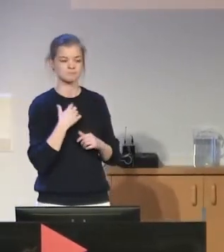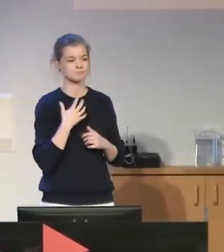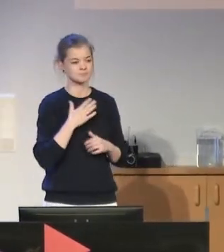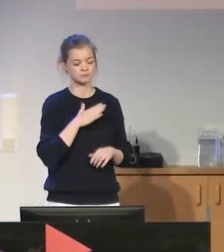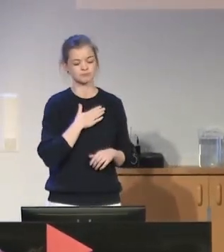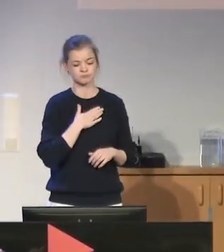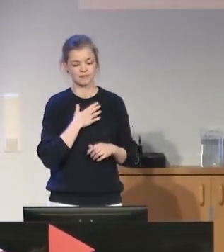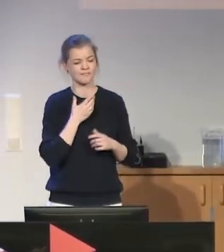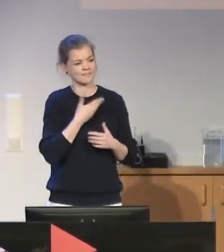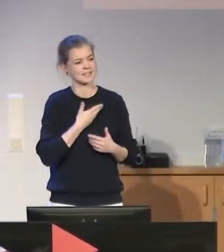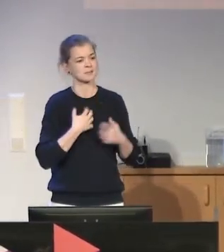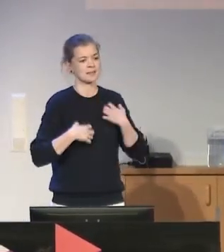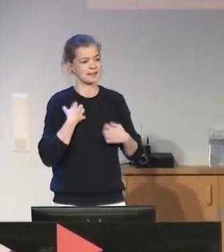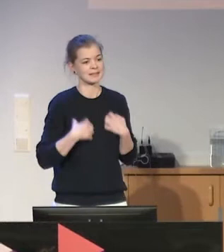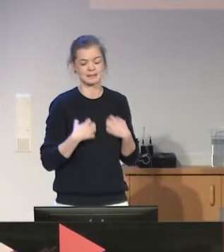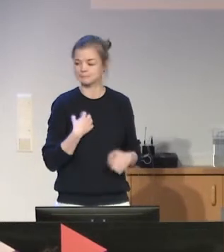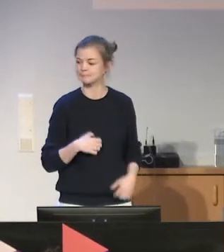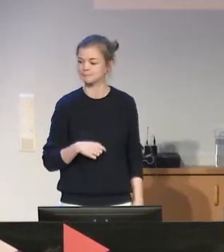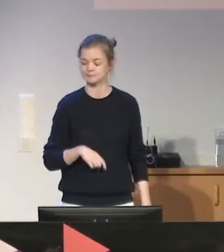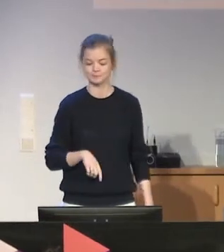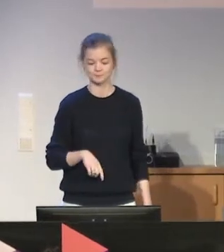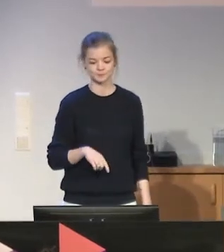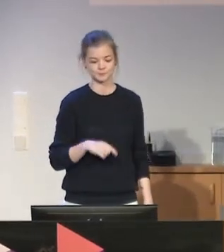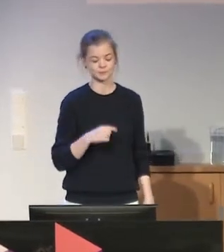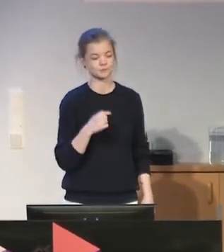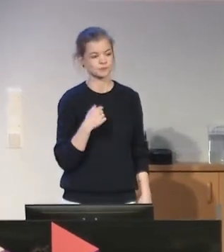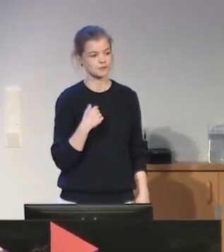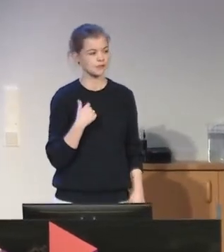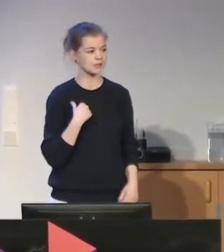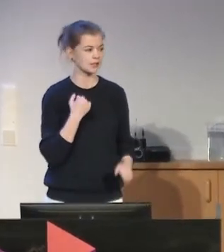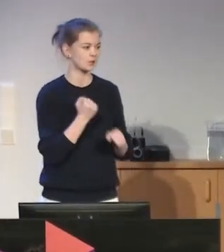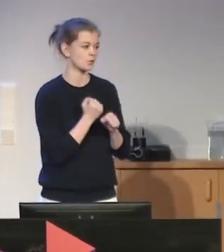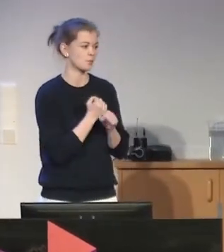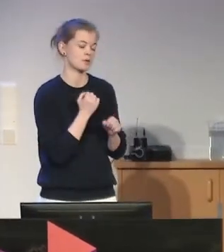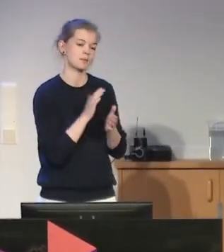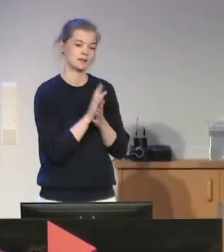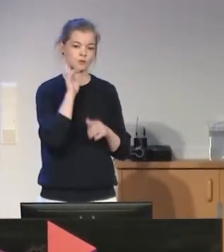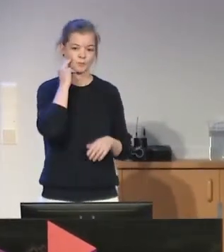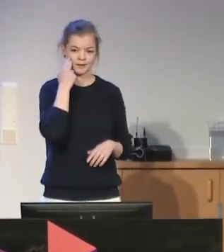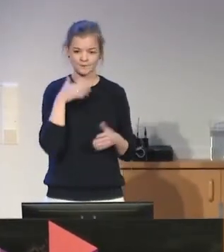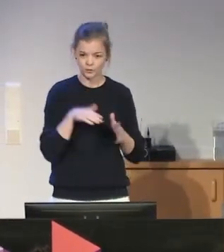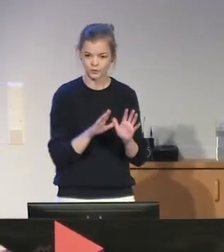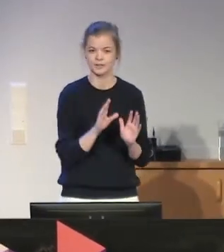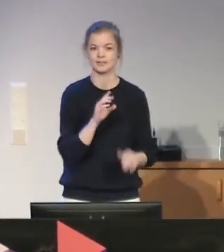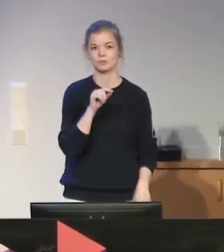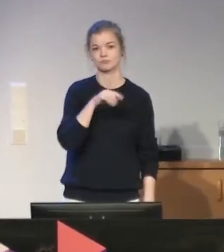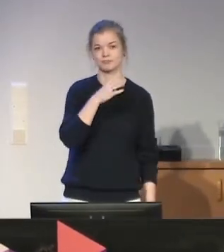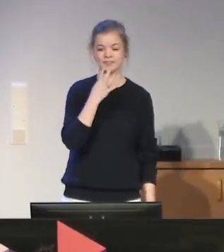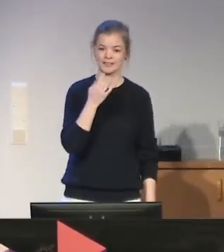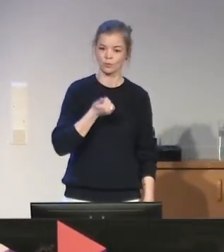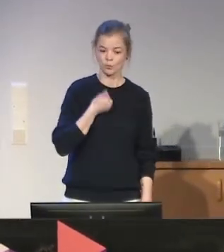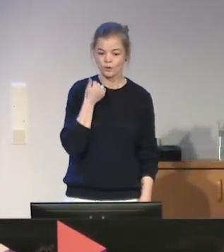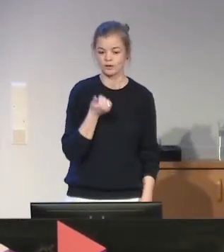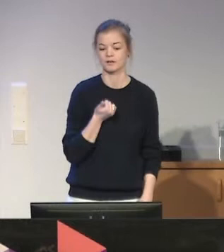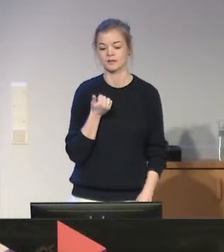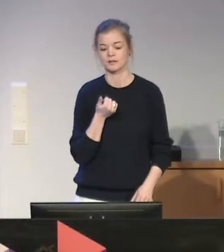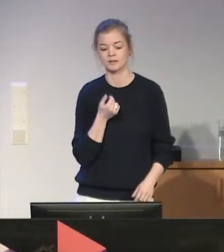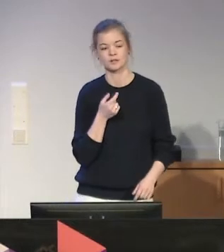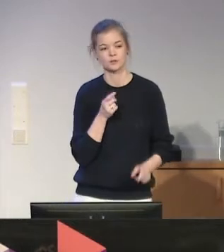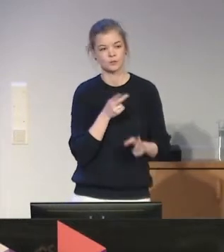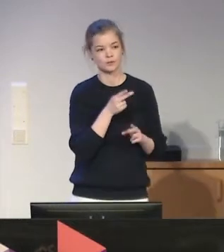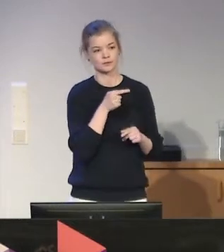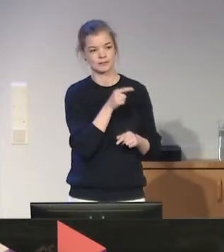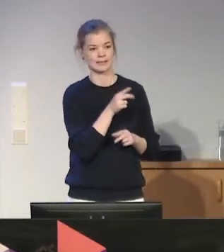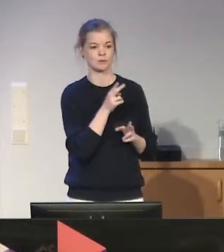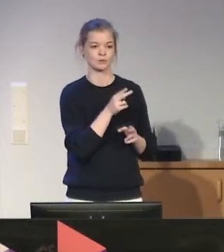and I'm very interested in atypical communication. I think it's very interesting and really exciting. So congenital